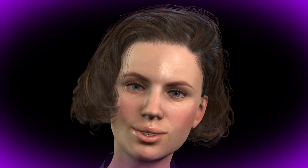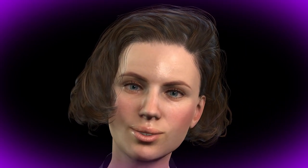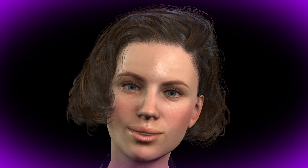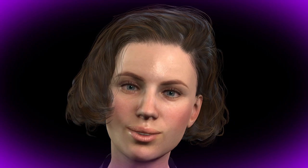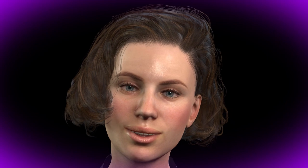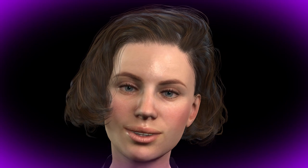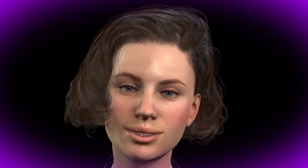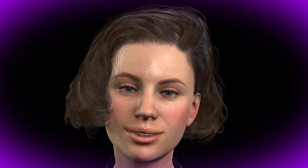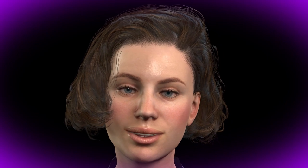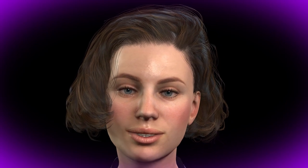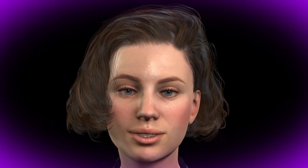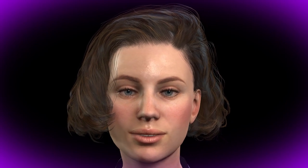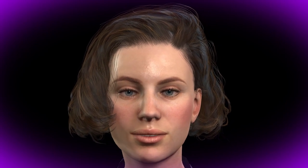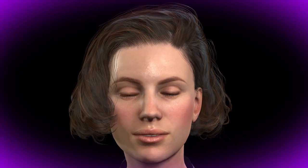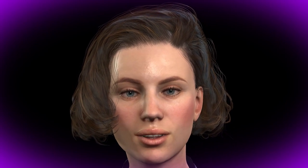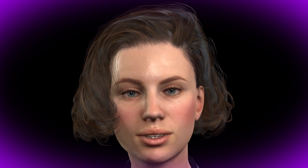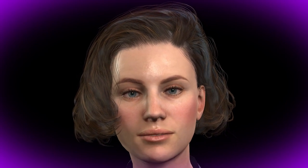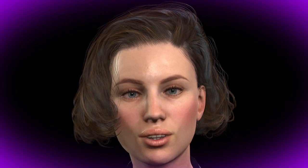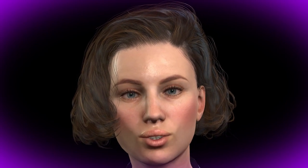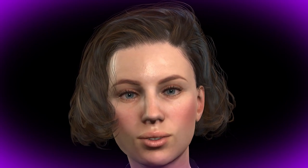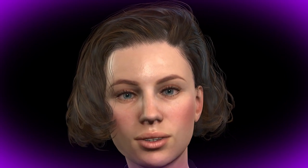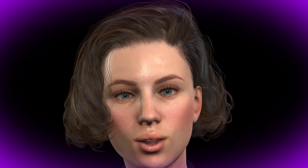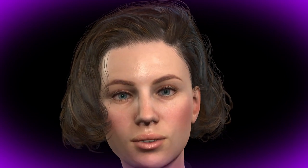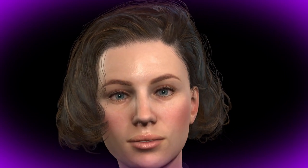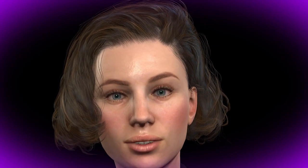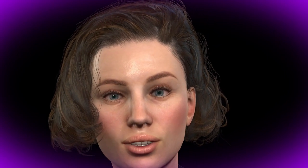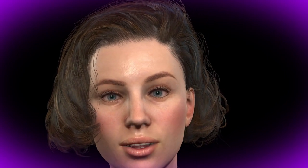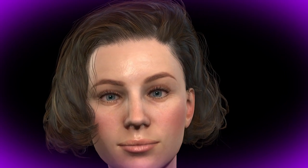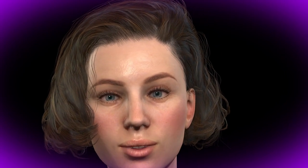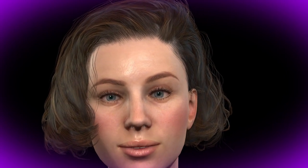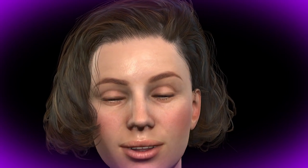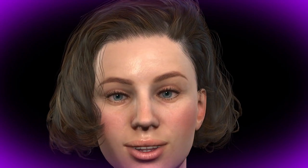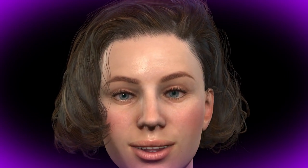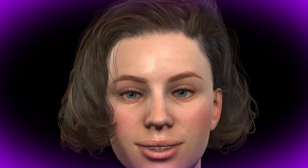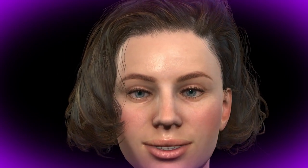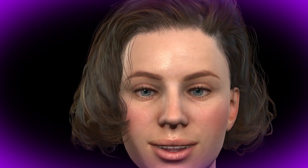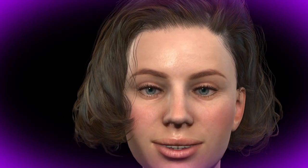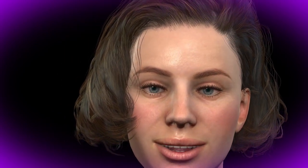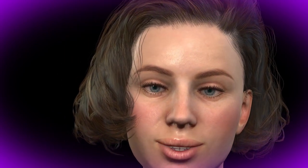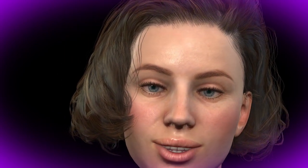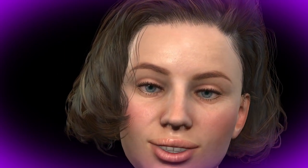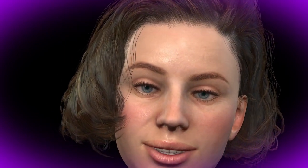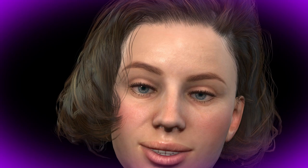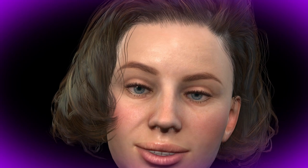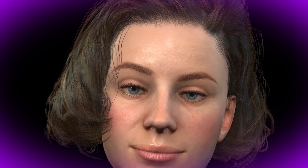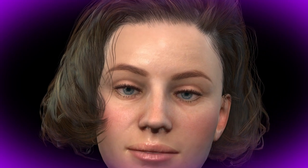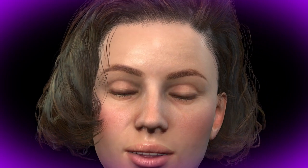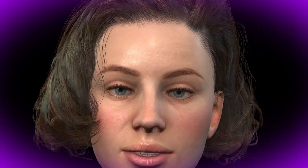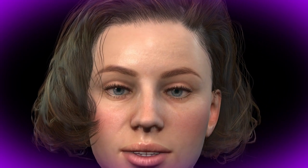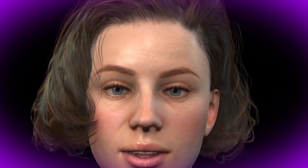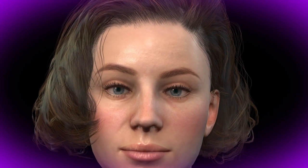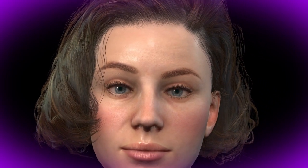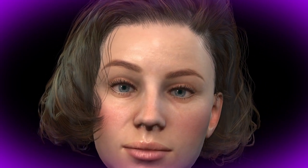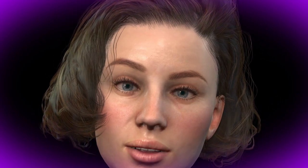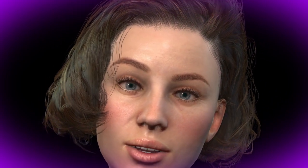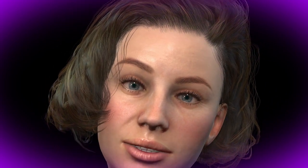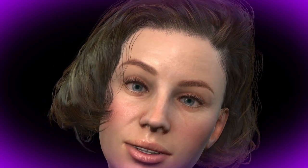to the united states there is virtually no information about american sign language history before this time early in the